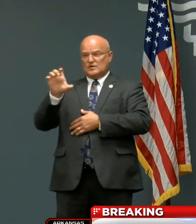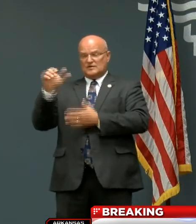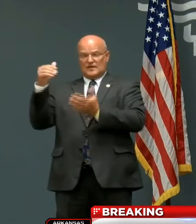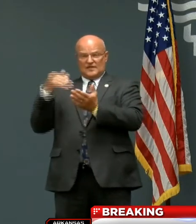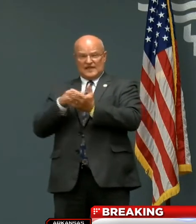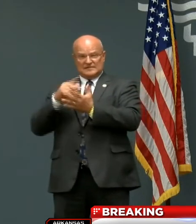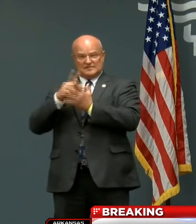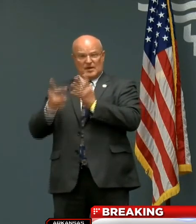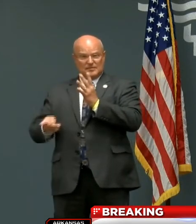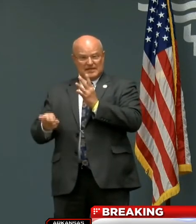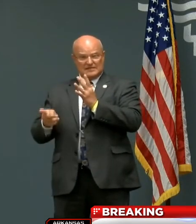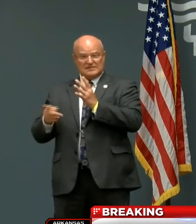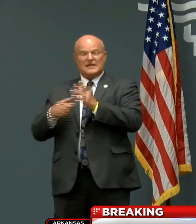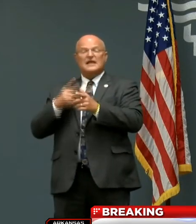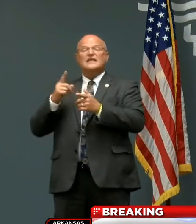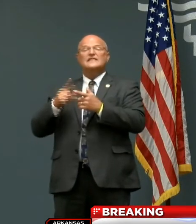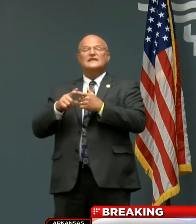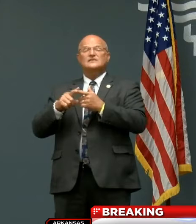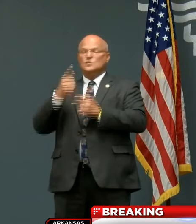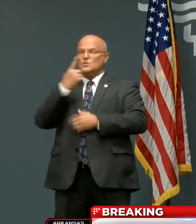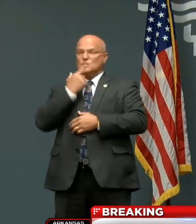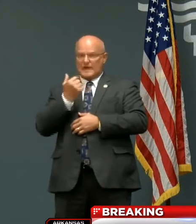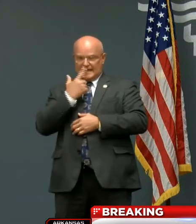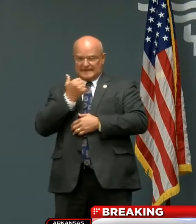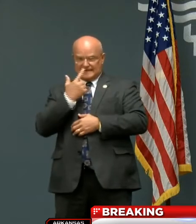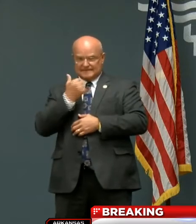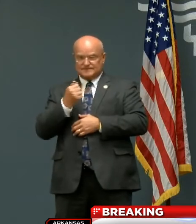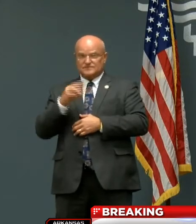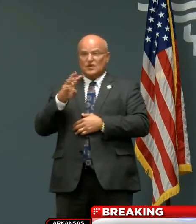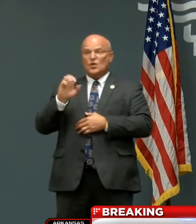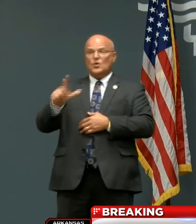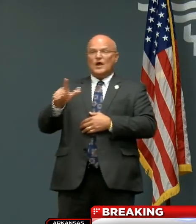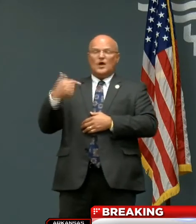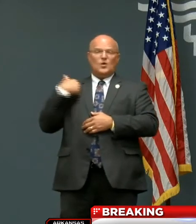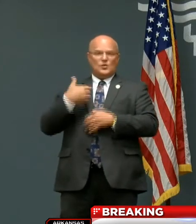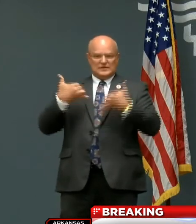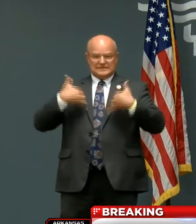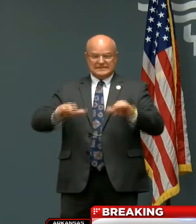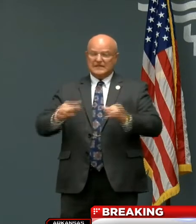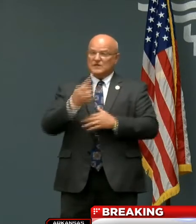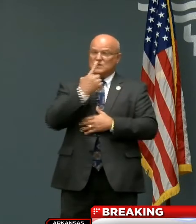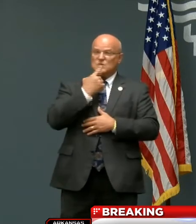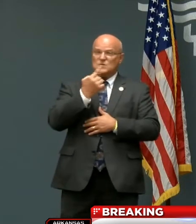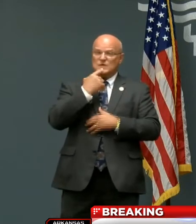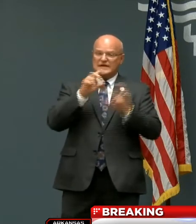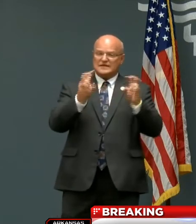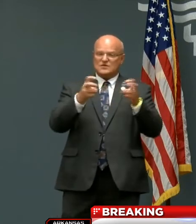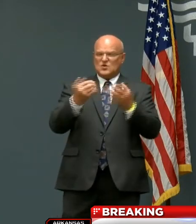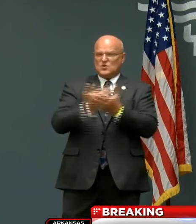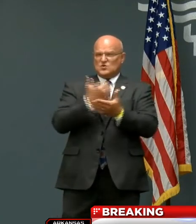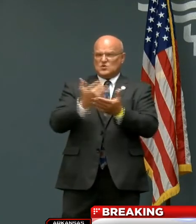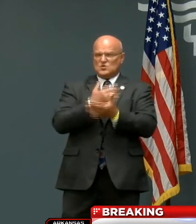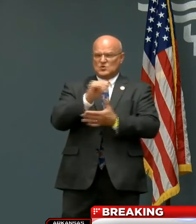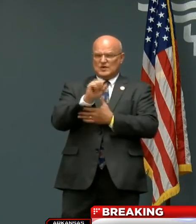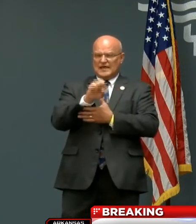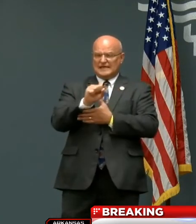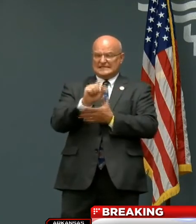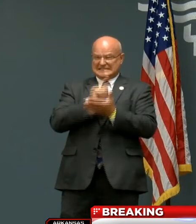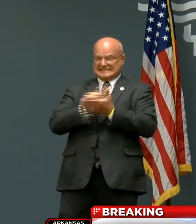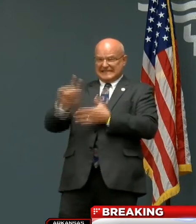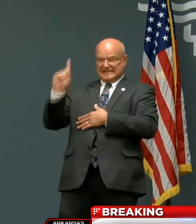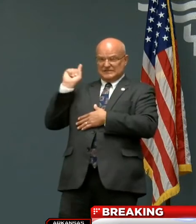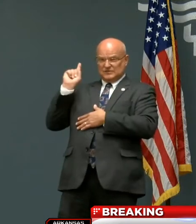100,000 in population, then you are in red. Well, we are still in red in terms of our new cases for last